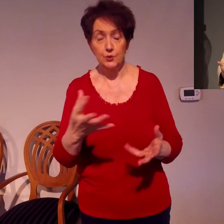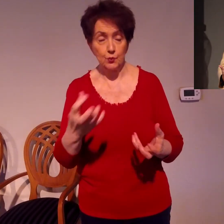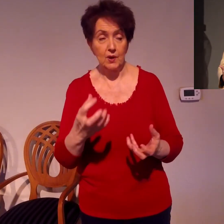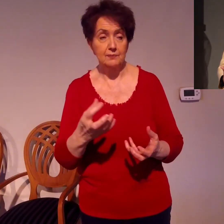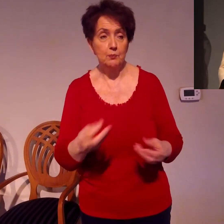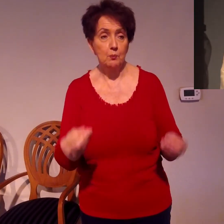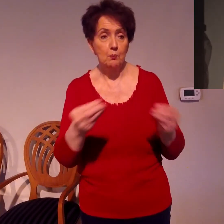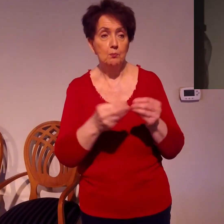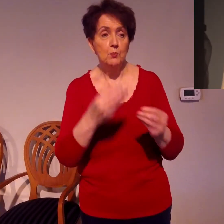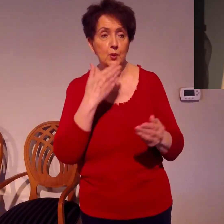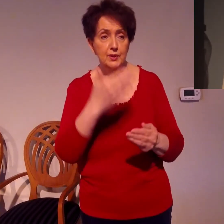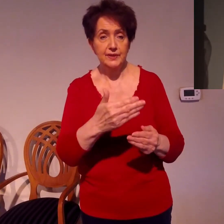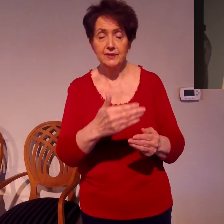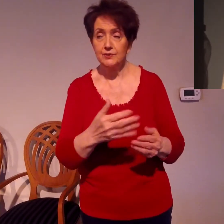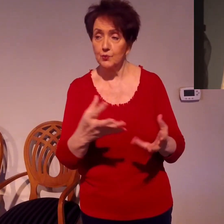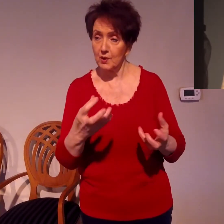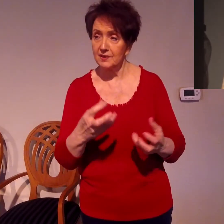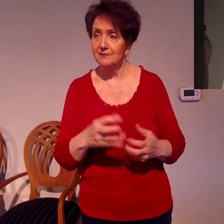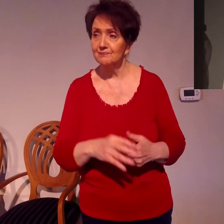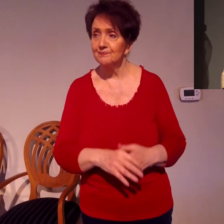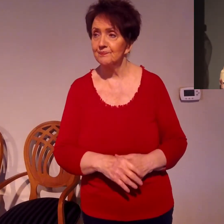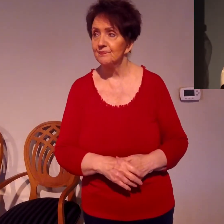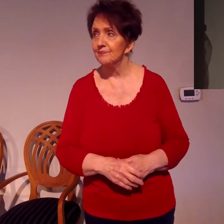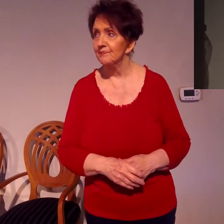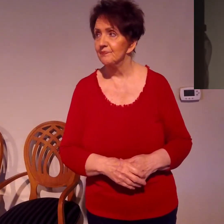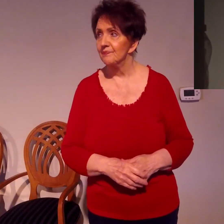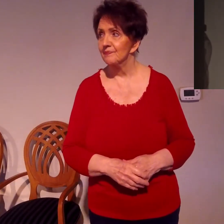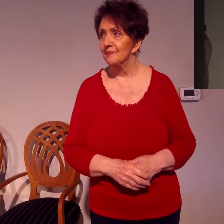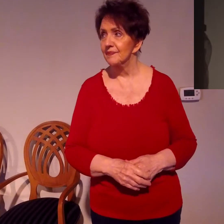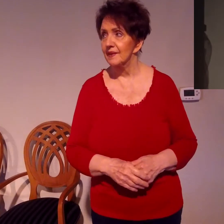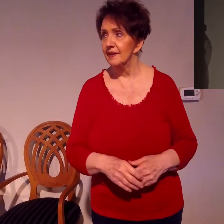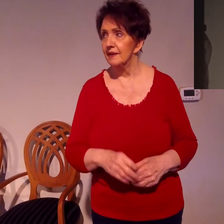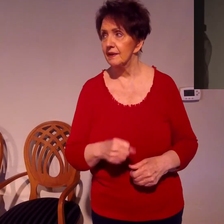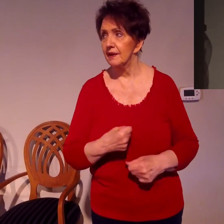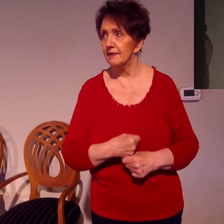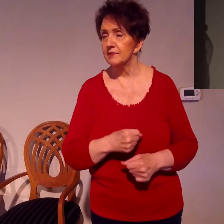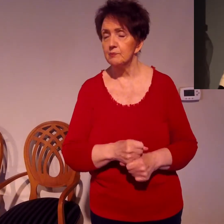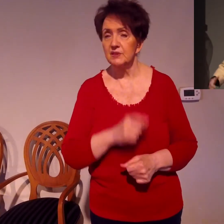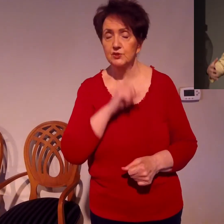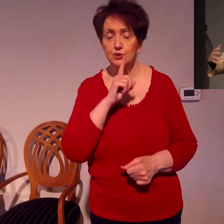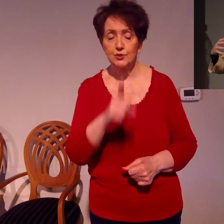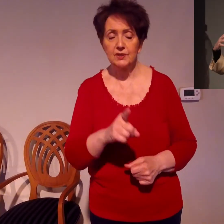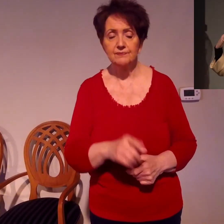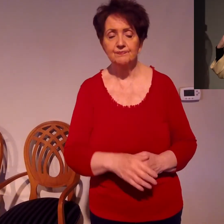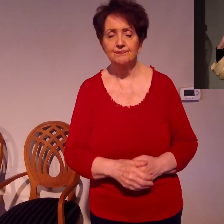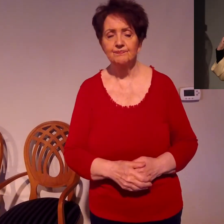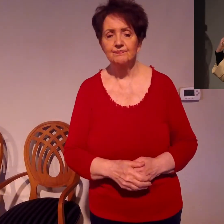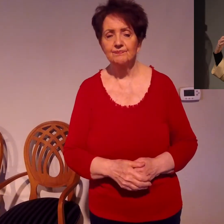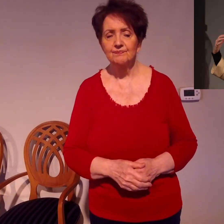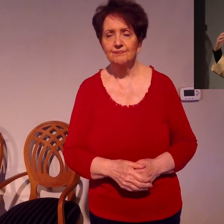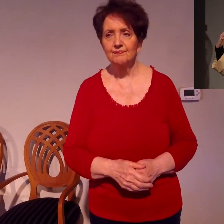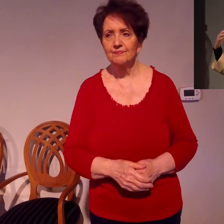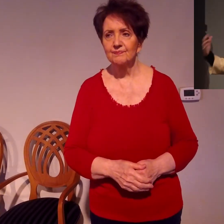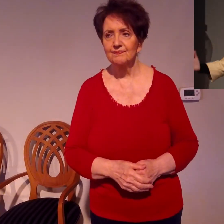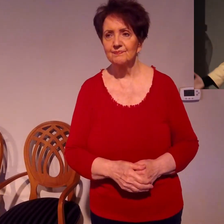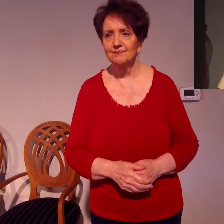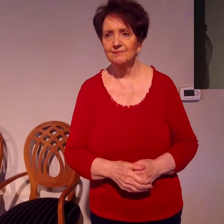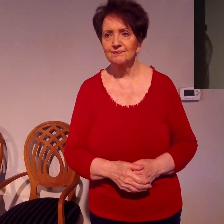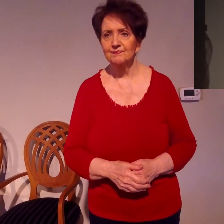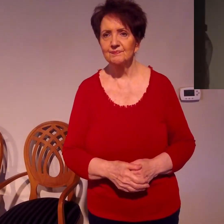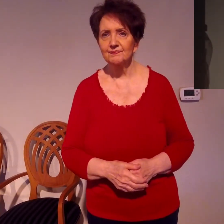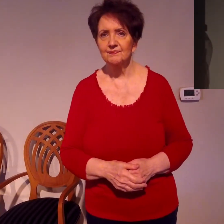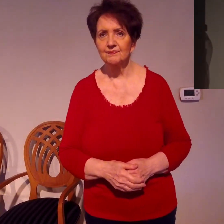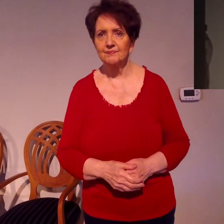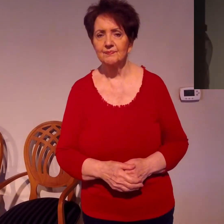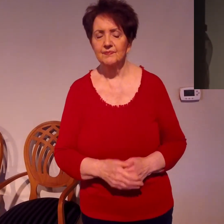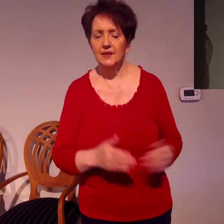more good? Good in your life? Okay, I got to be sure. I can't pray for it if you don't want it. So let's bring some